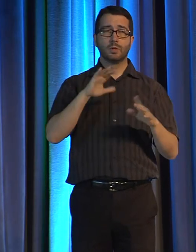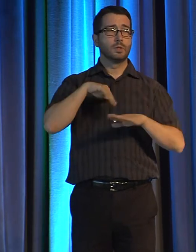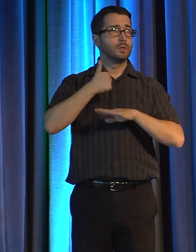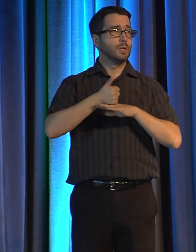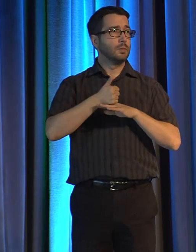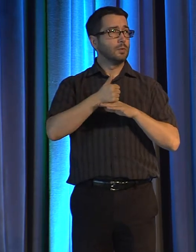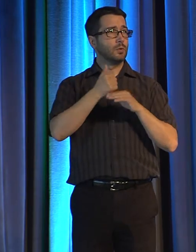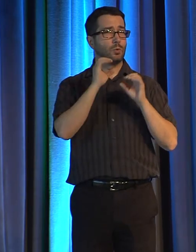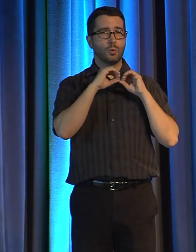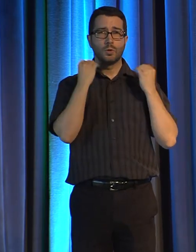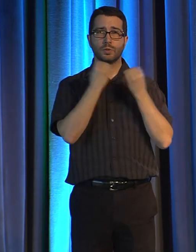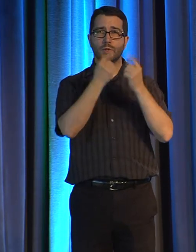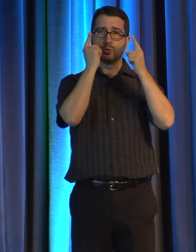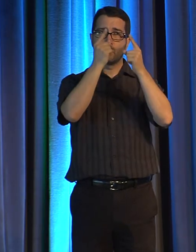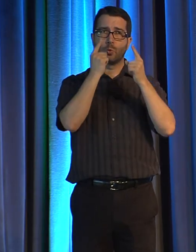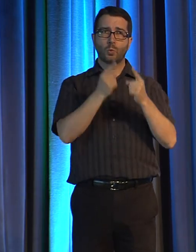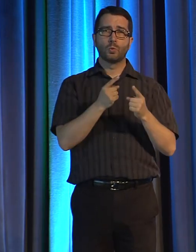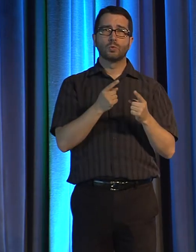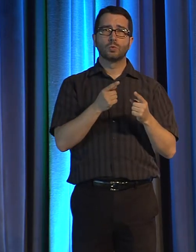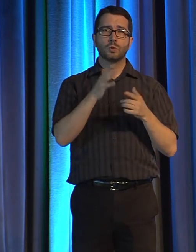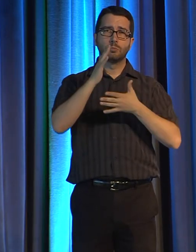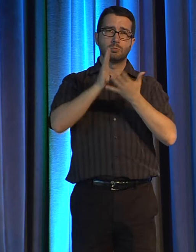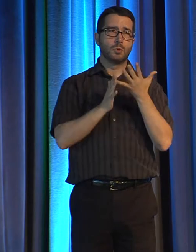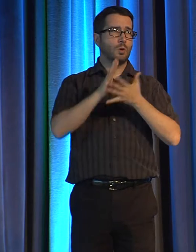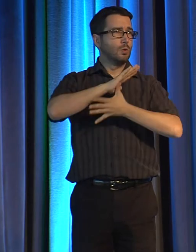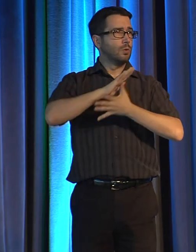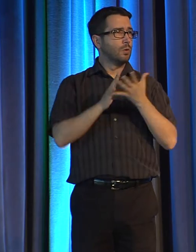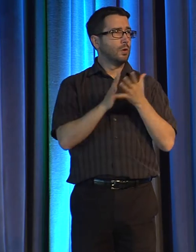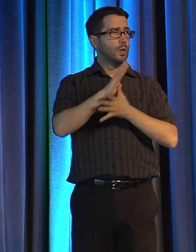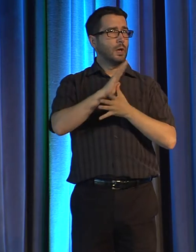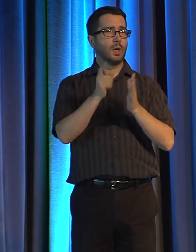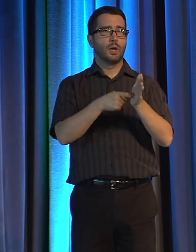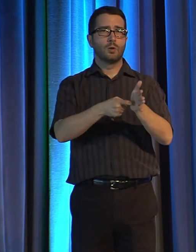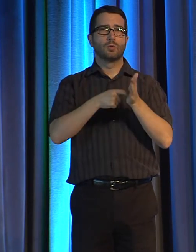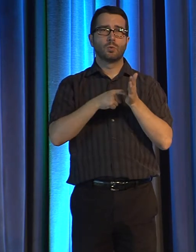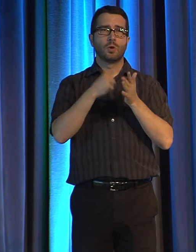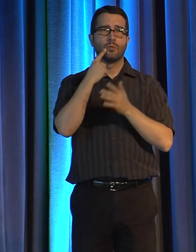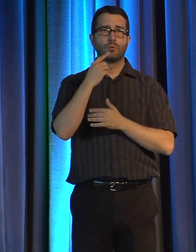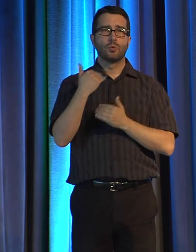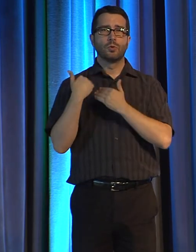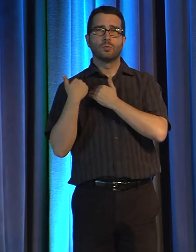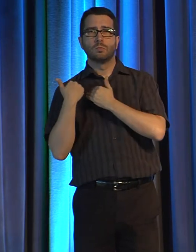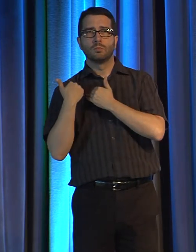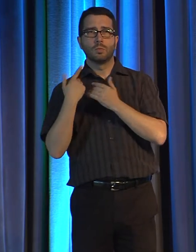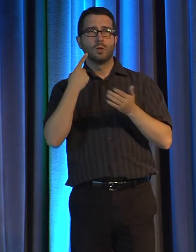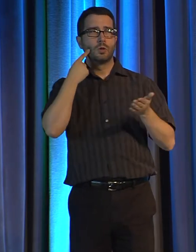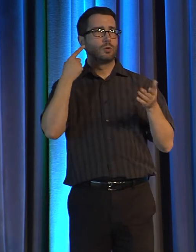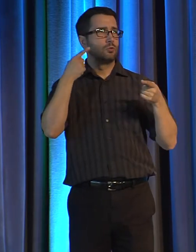goals, objectives and priorities, and the requirements of the accountability agreement